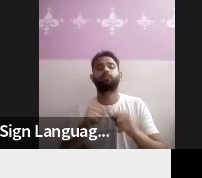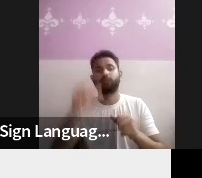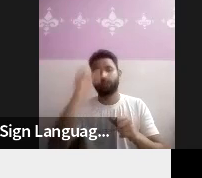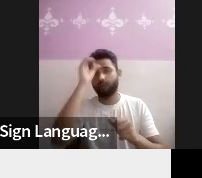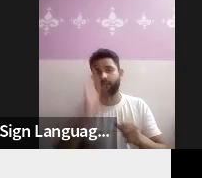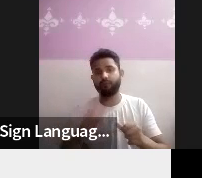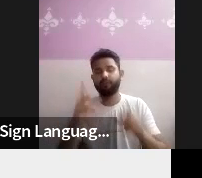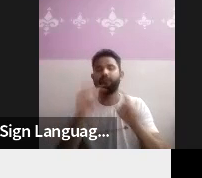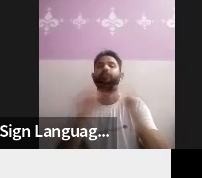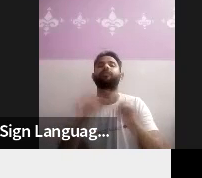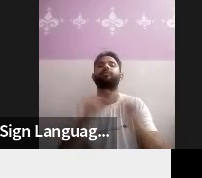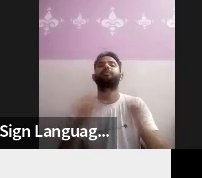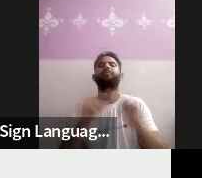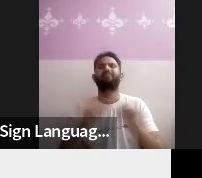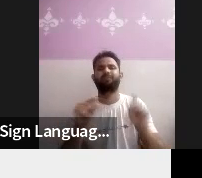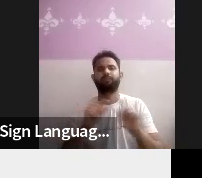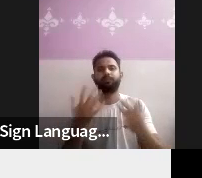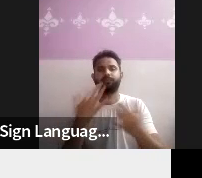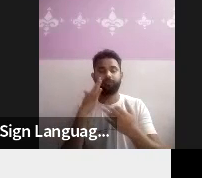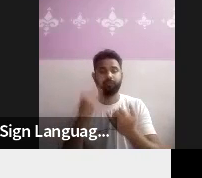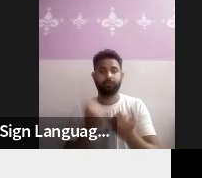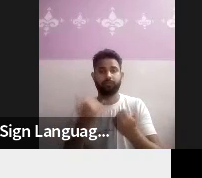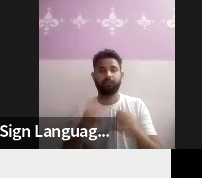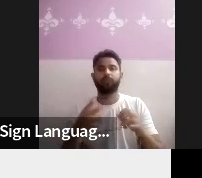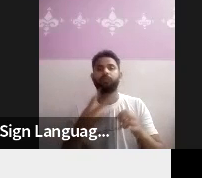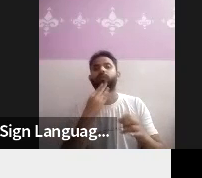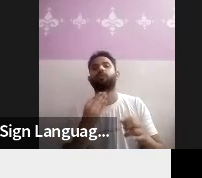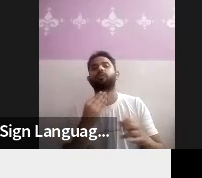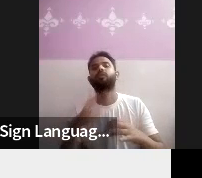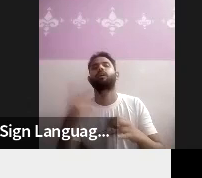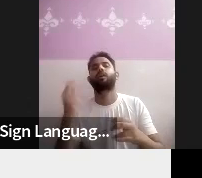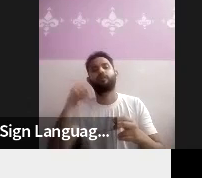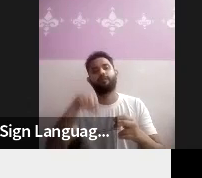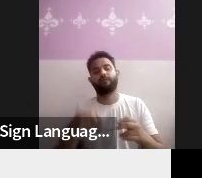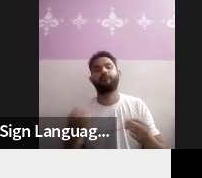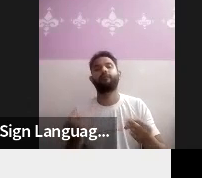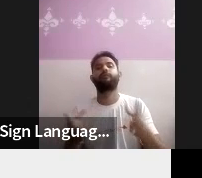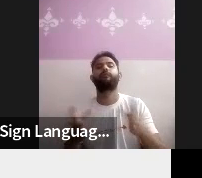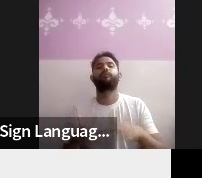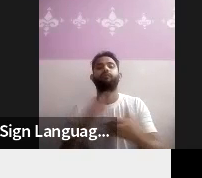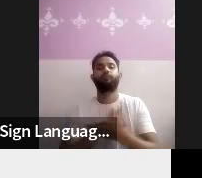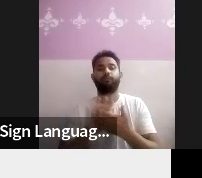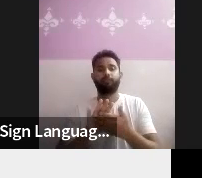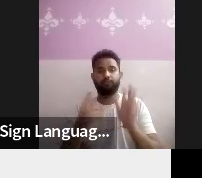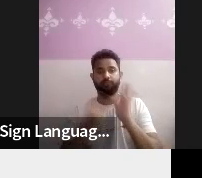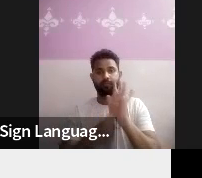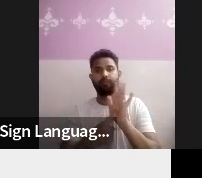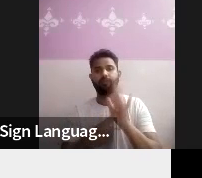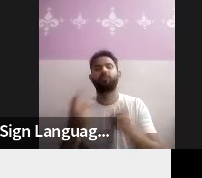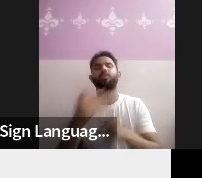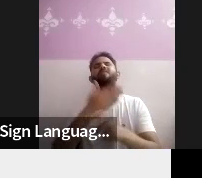have the standards that need to be followed. So if you write something like this, just you can make it even